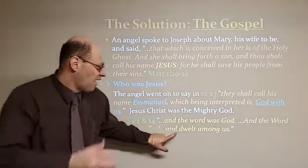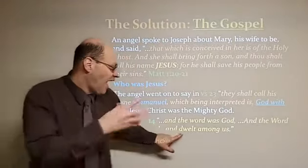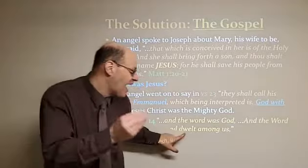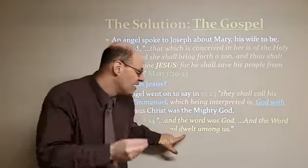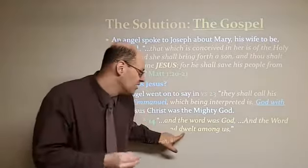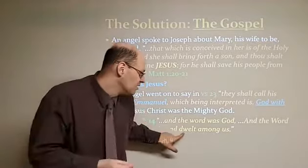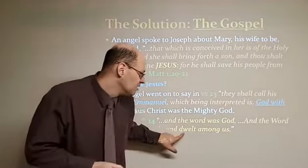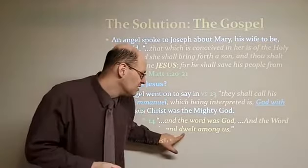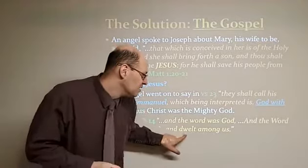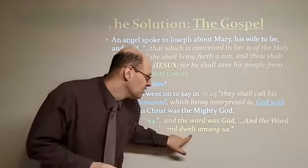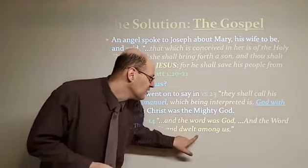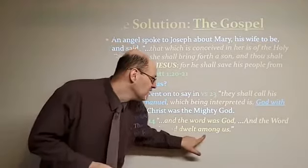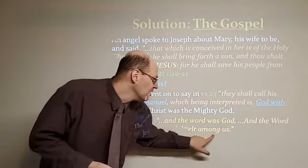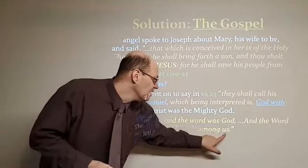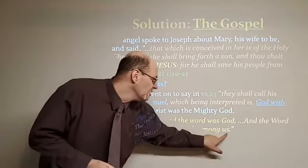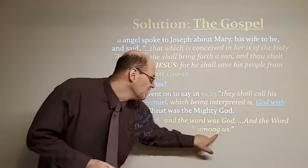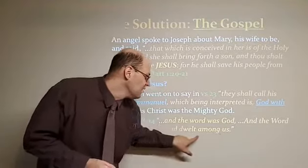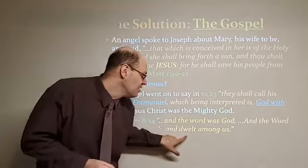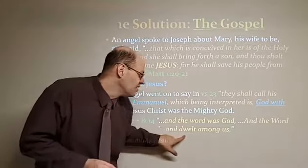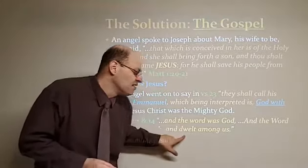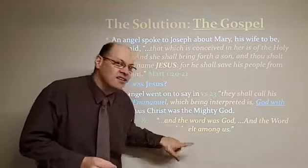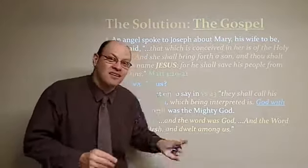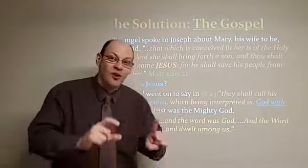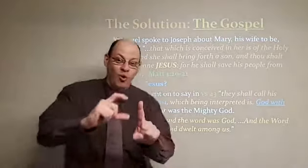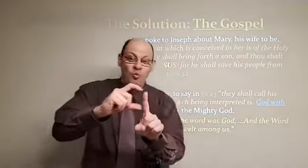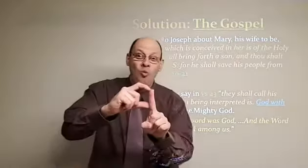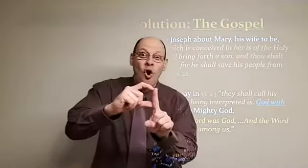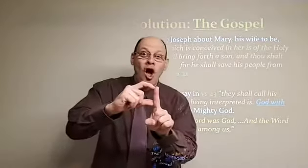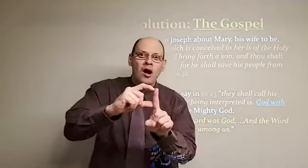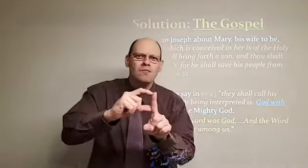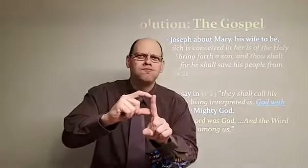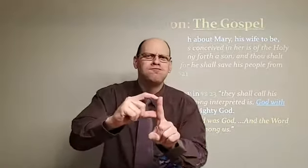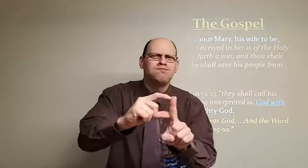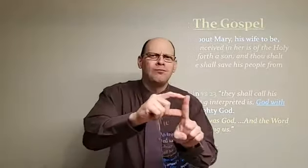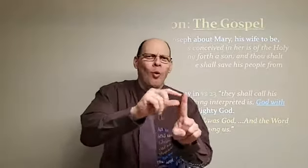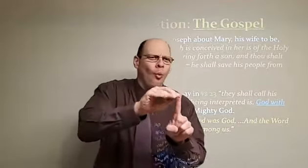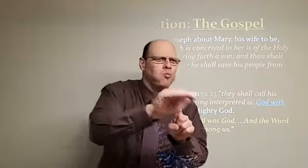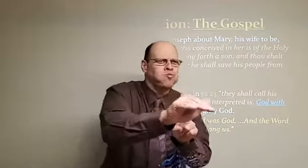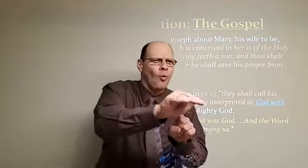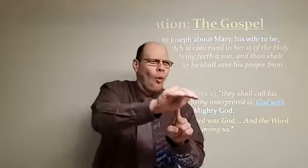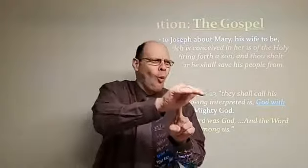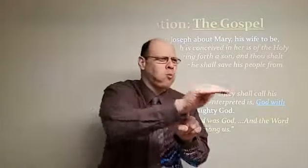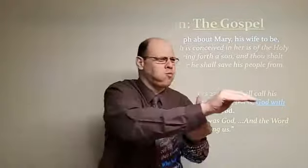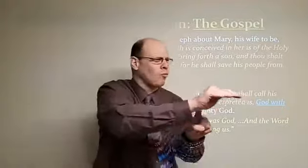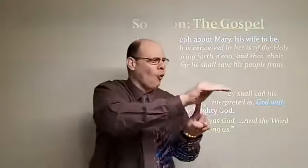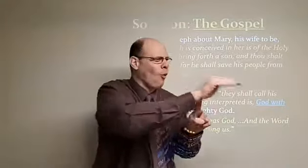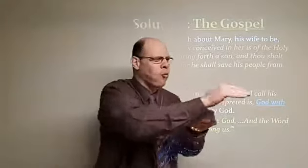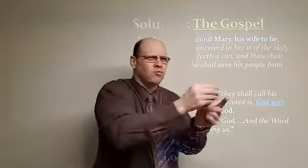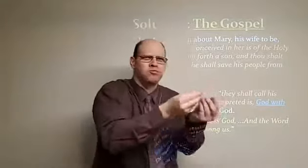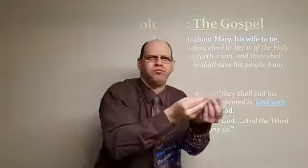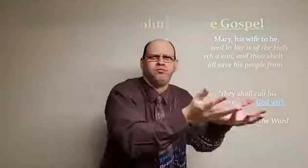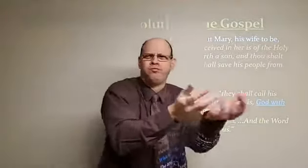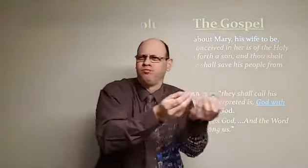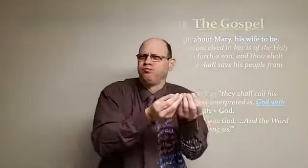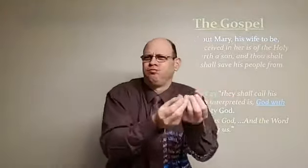and the verse says and dwelt among us the word he touched